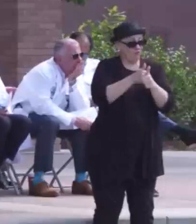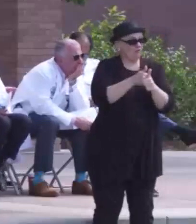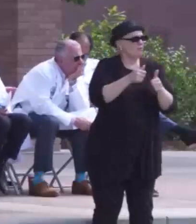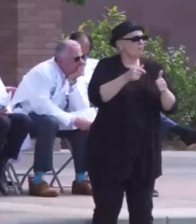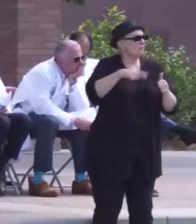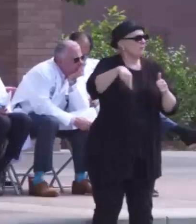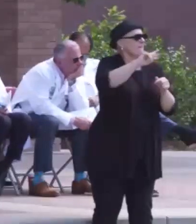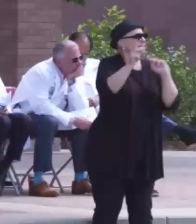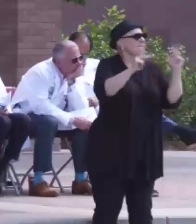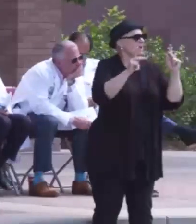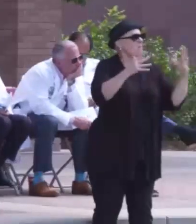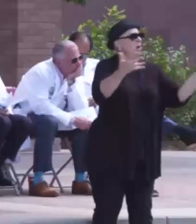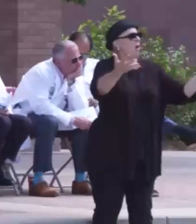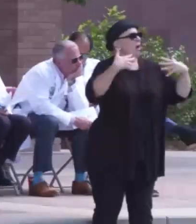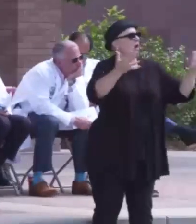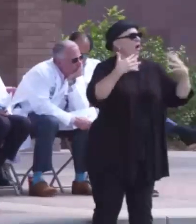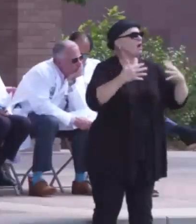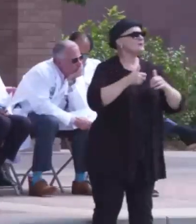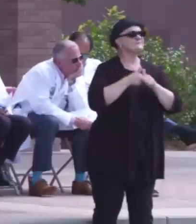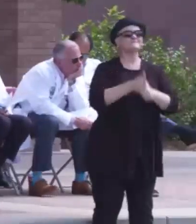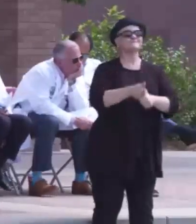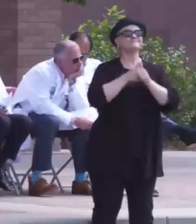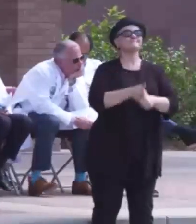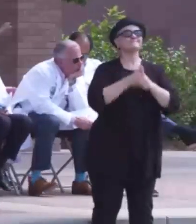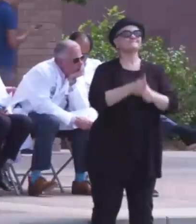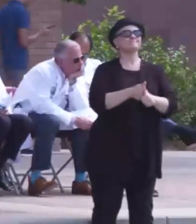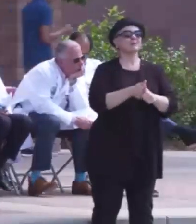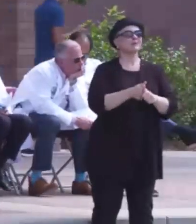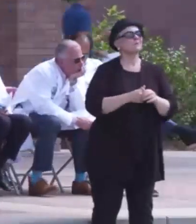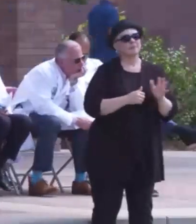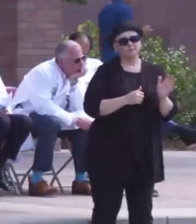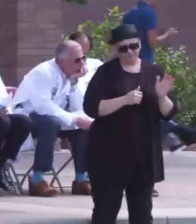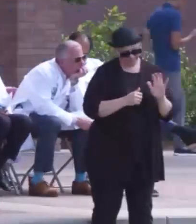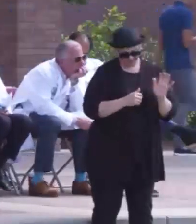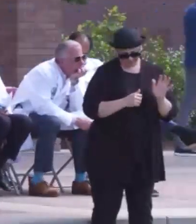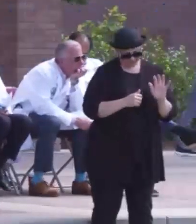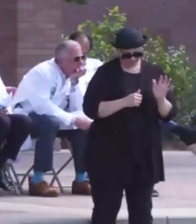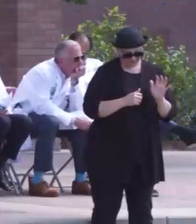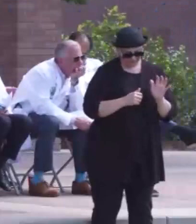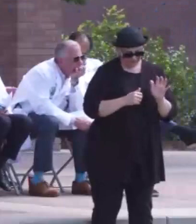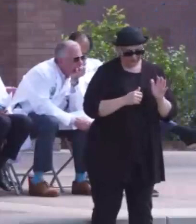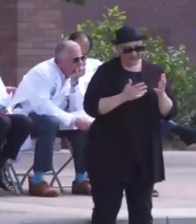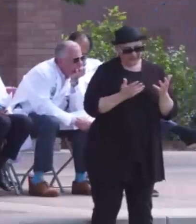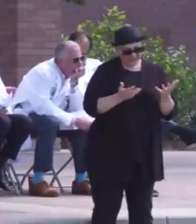If you are thinking that, you are not entirely wrong.